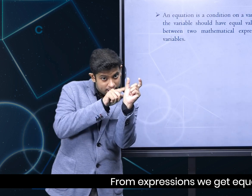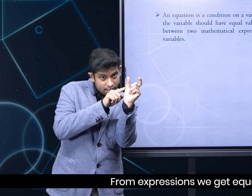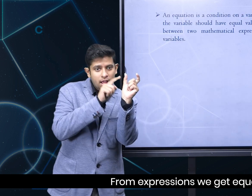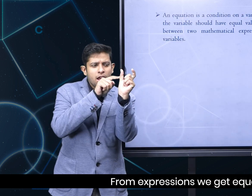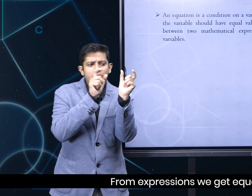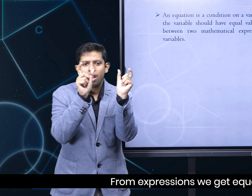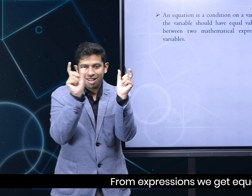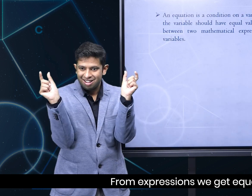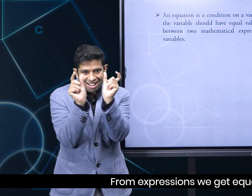equations.